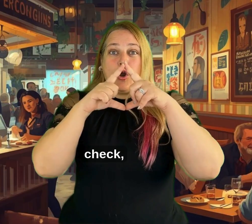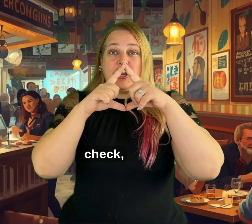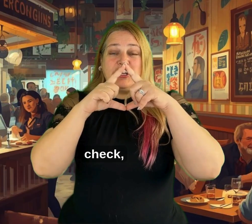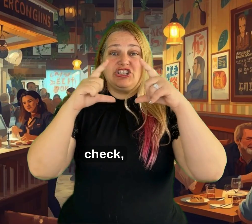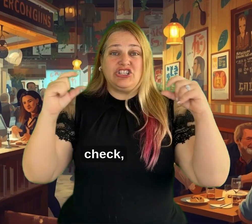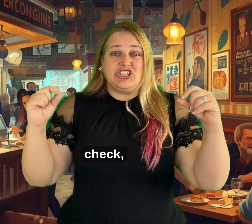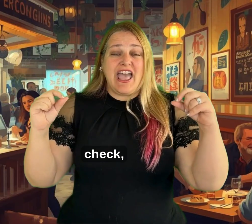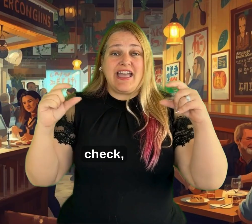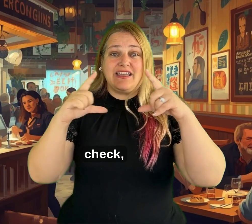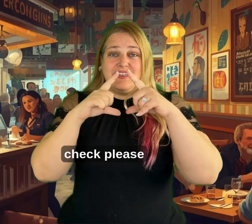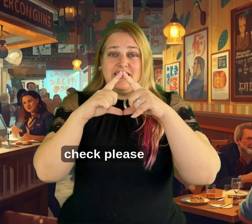Or check